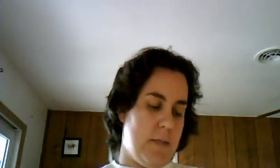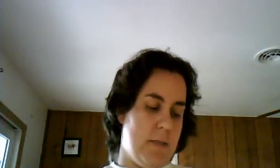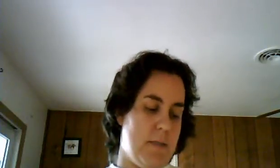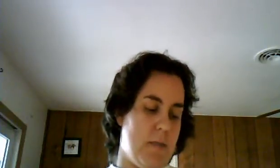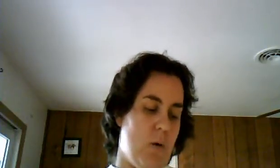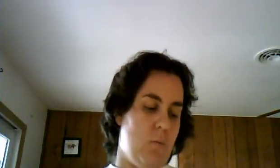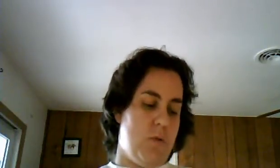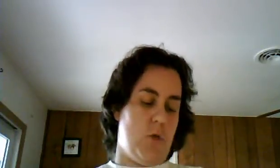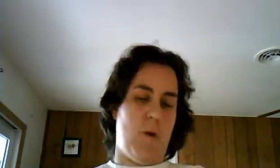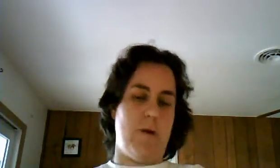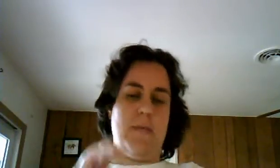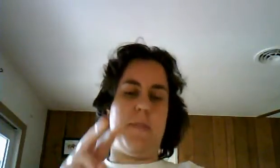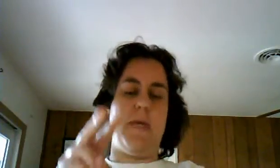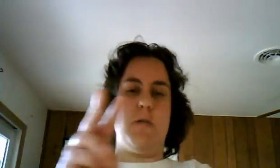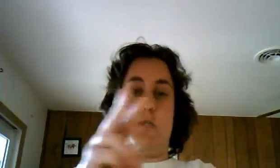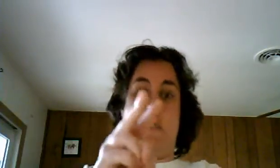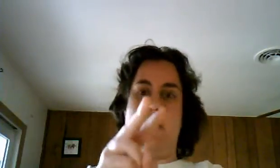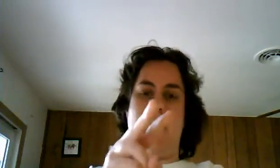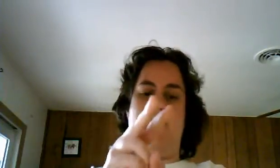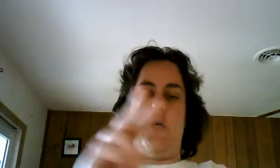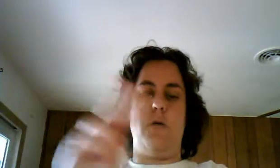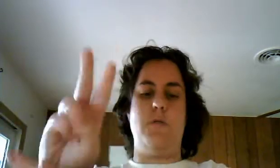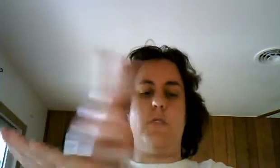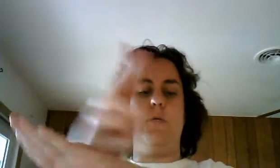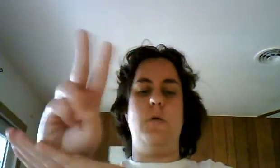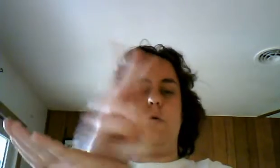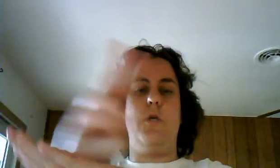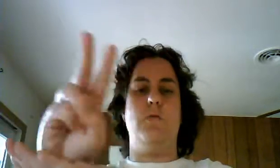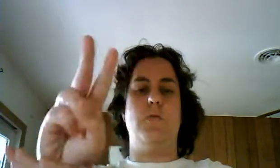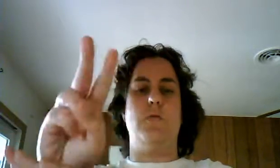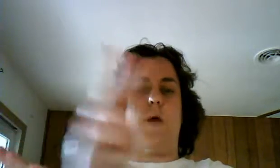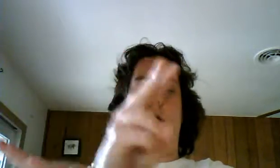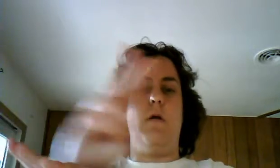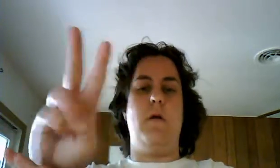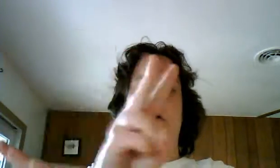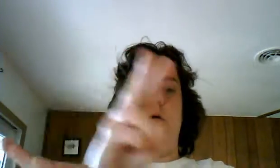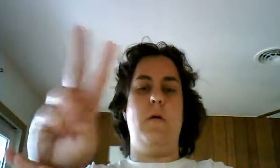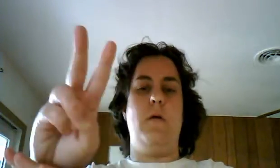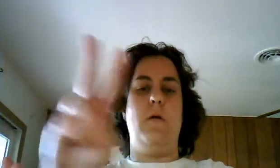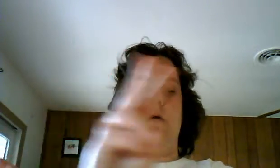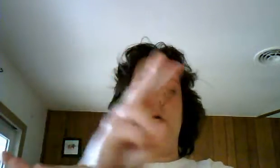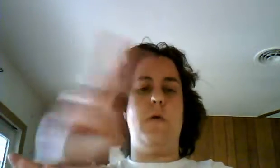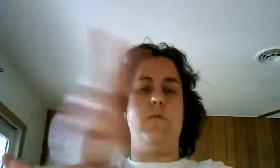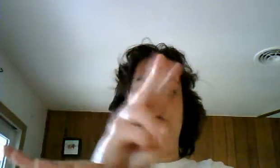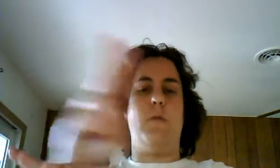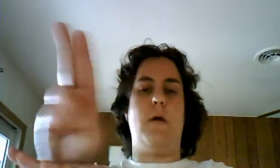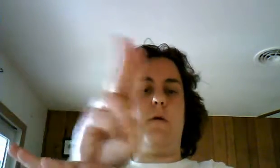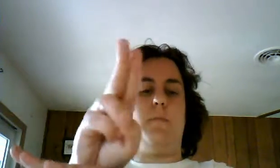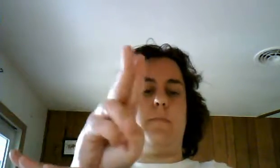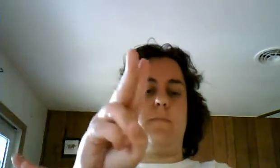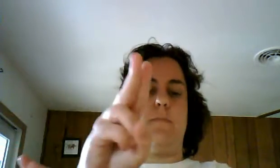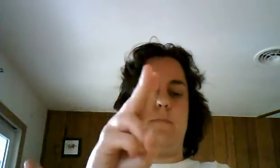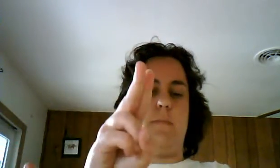And to wear something, also it's a sign for use. Use, wear. Use, wear.